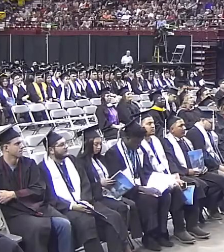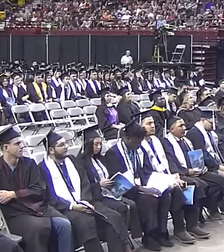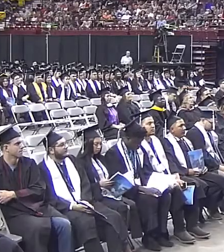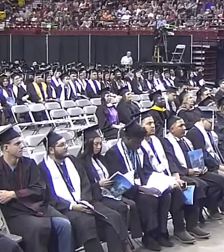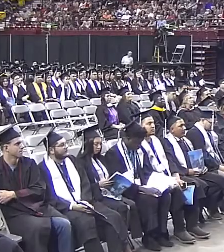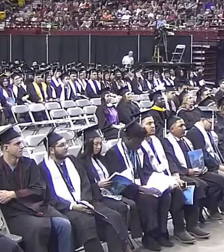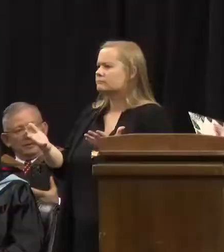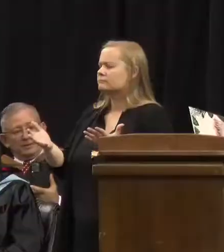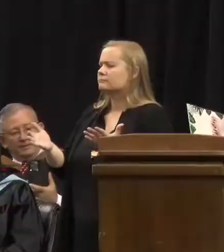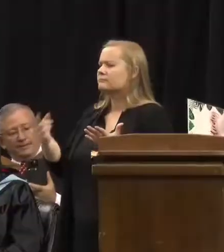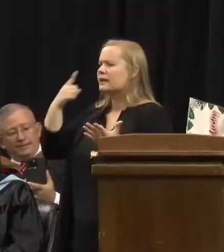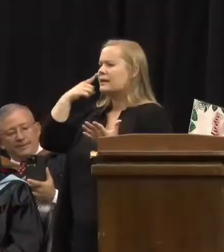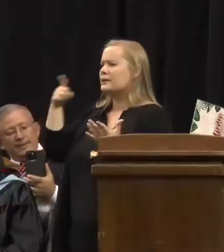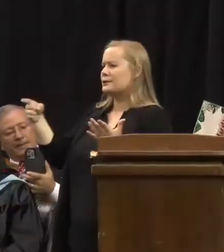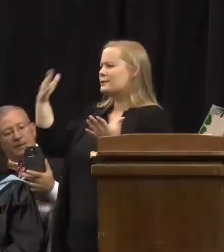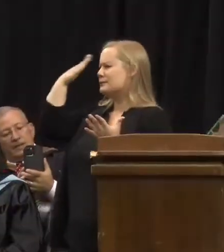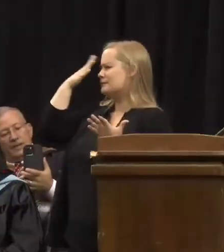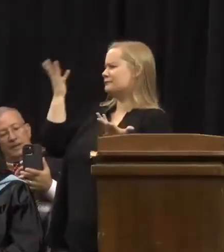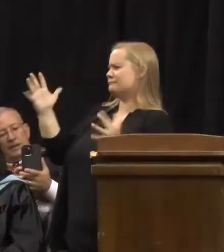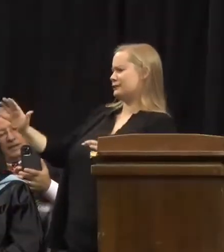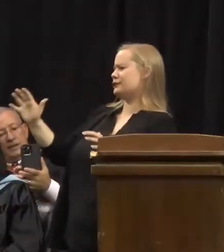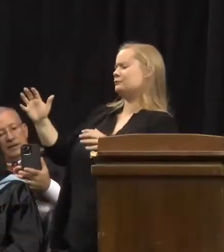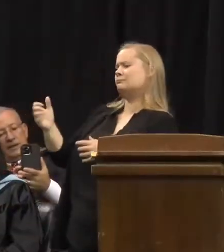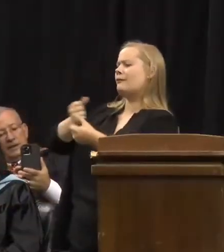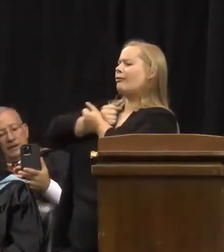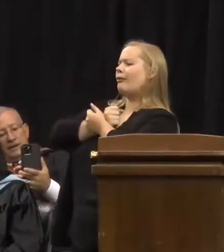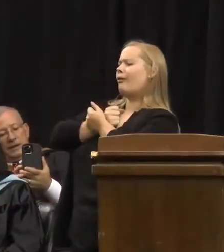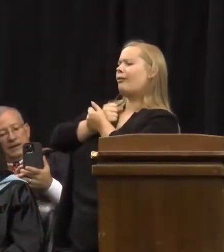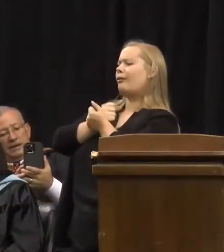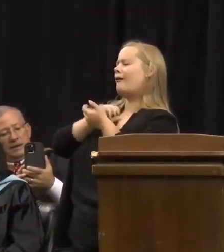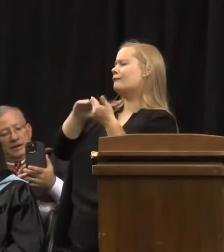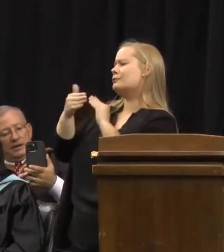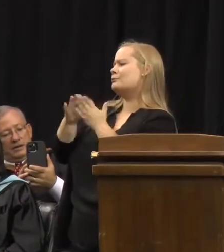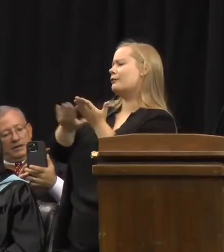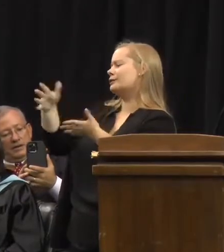Well, I think you know I love community colleges, so there we are.